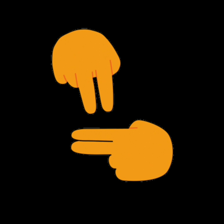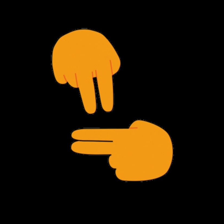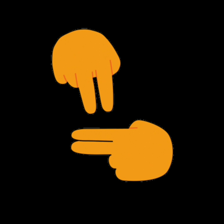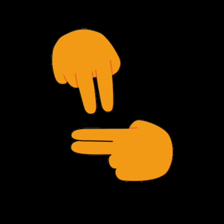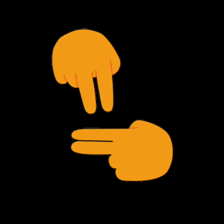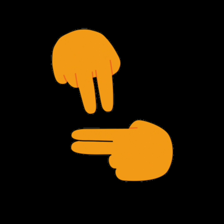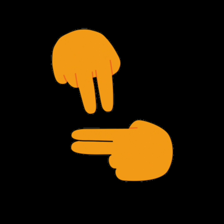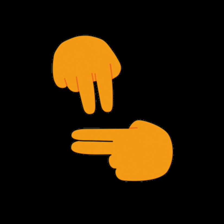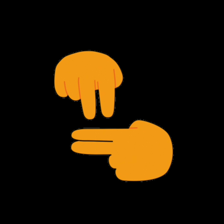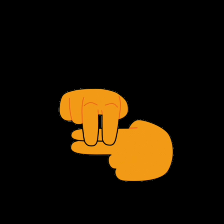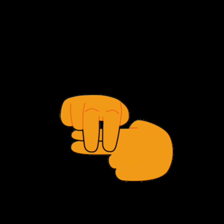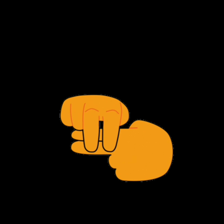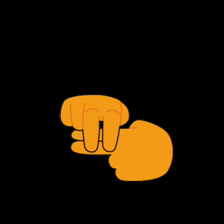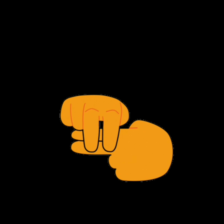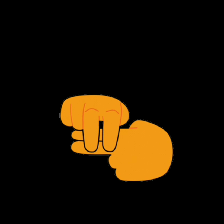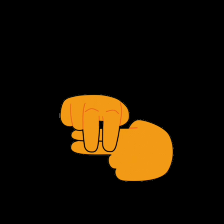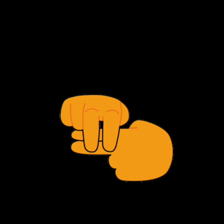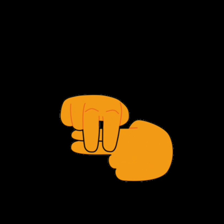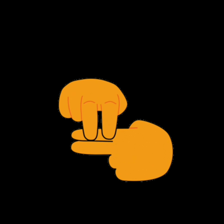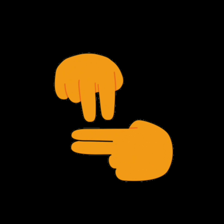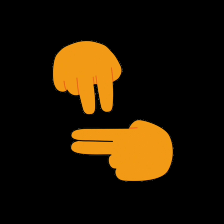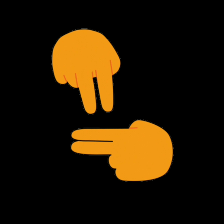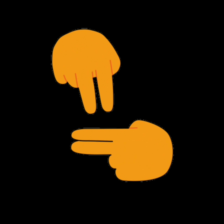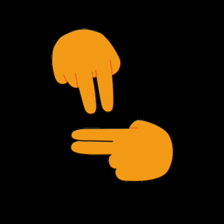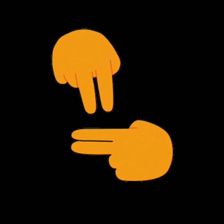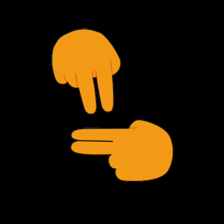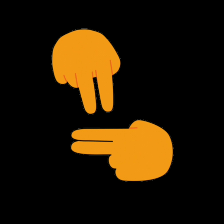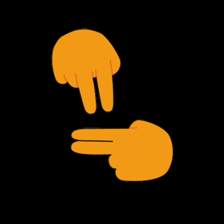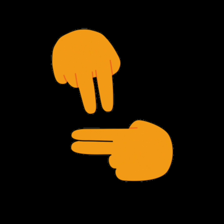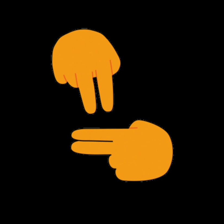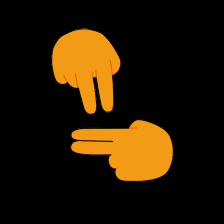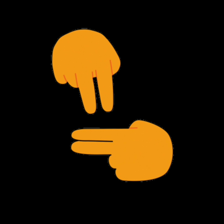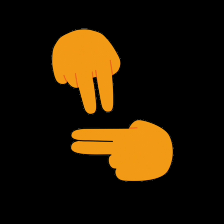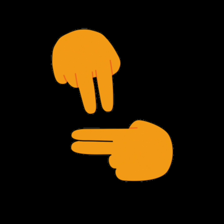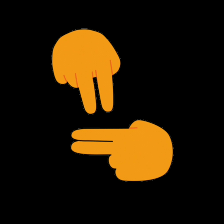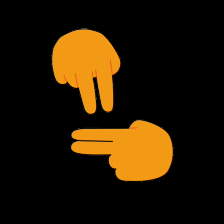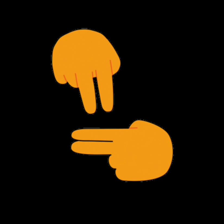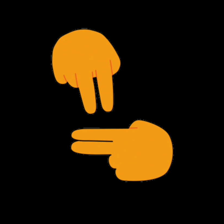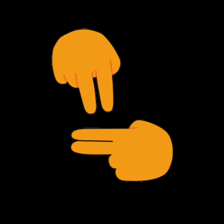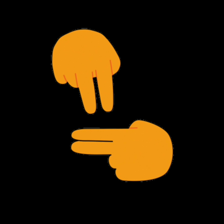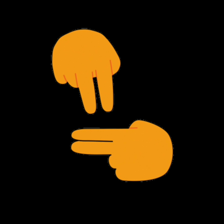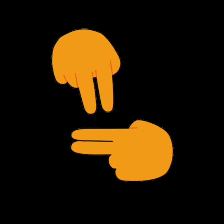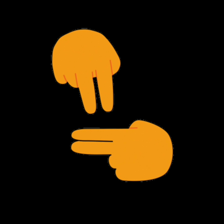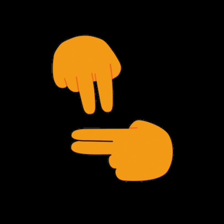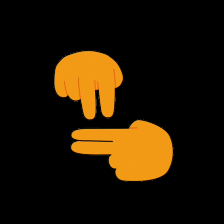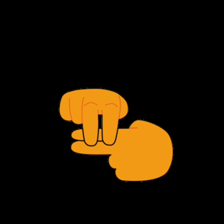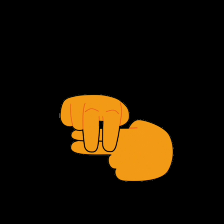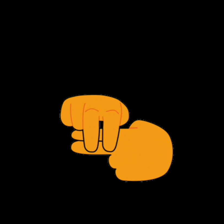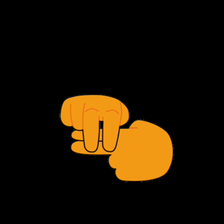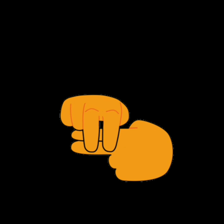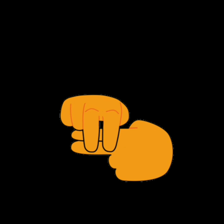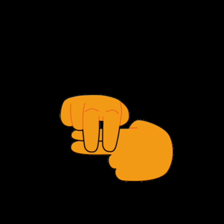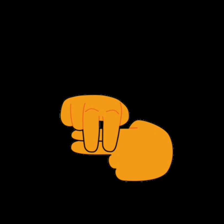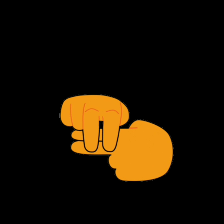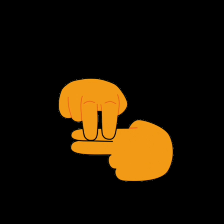non-dominant hand horizontally, with index and middle fingers extended to make the ledge. Take your dominant